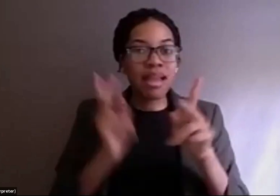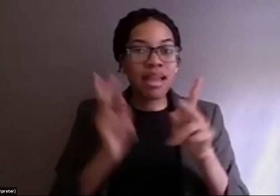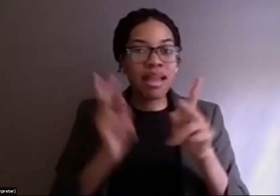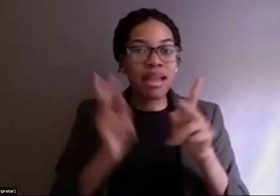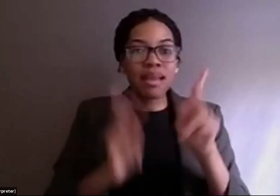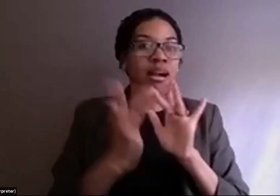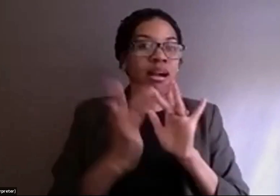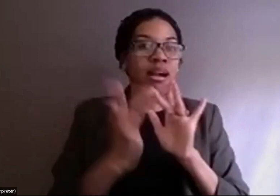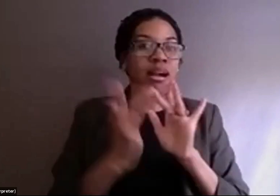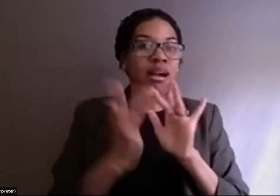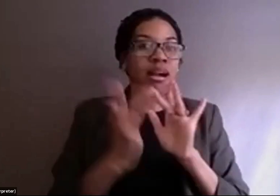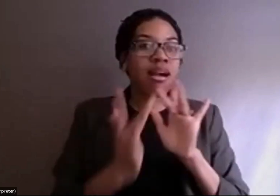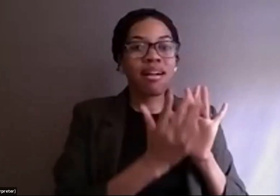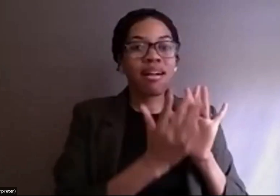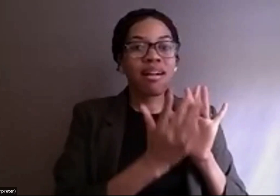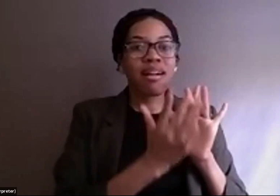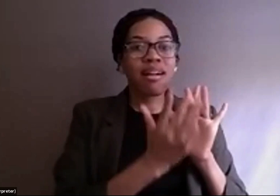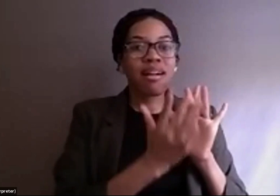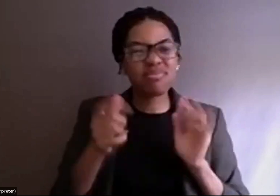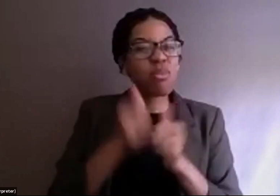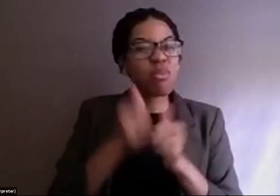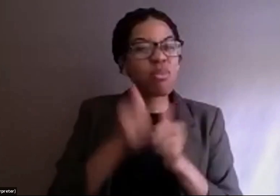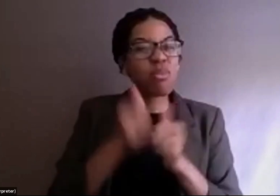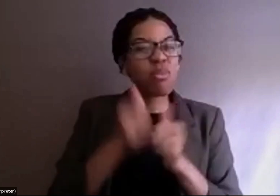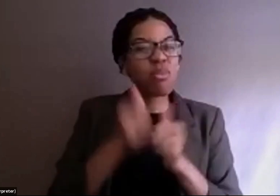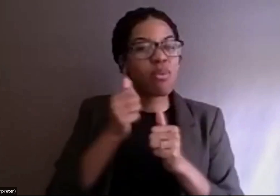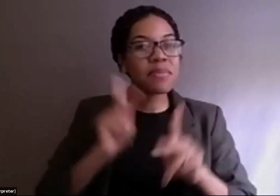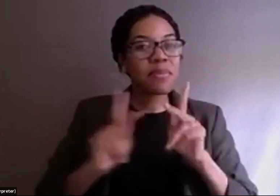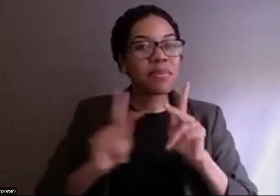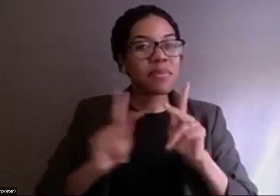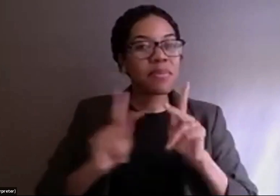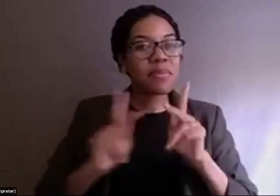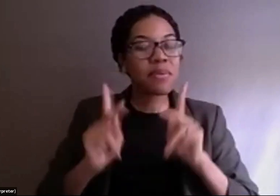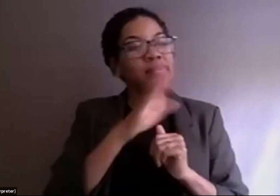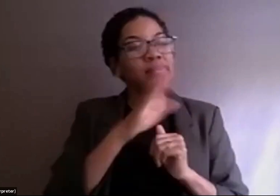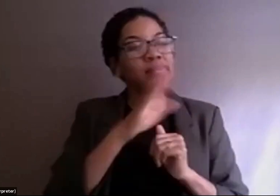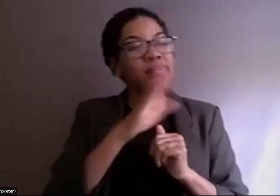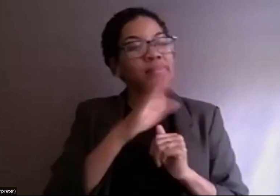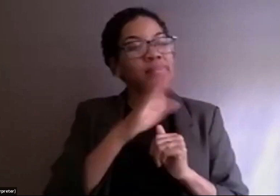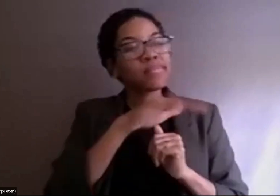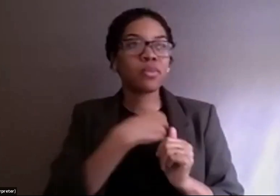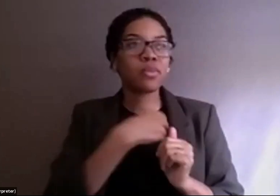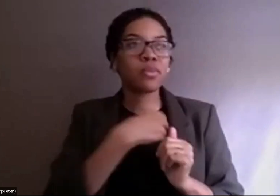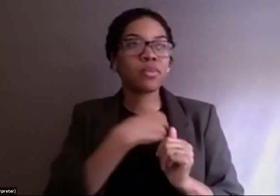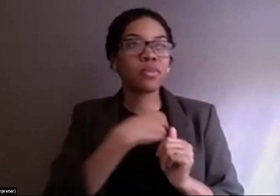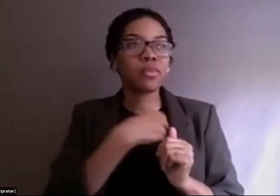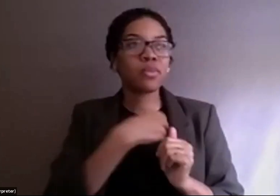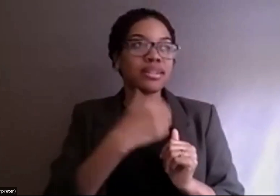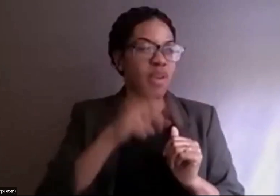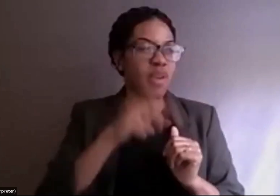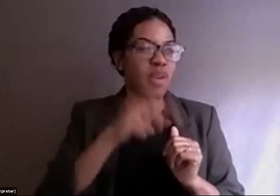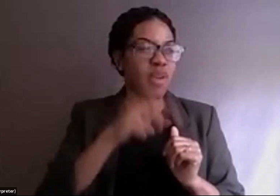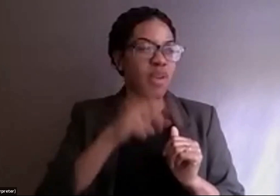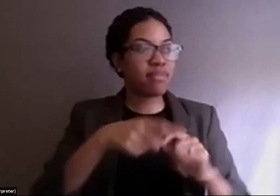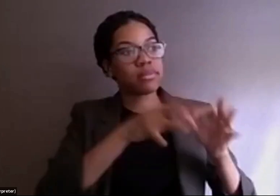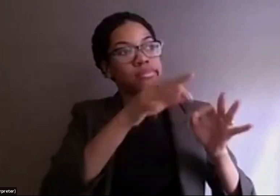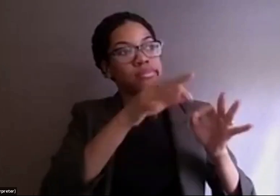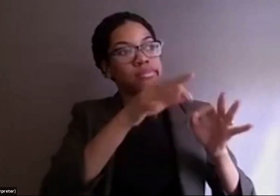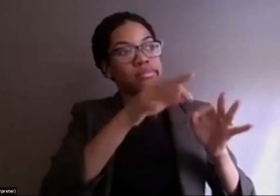people from today saying, all right, you can't do it and we couldn't come, but let's get together